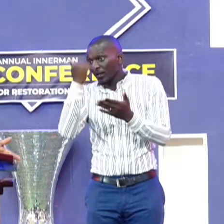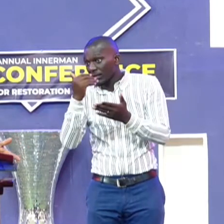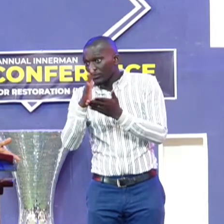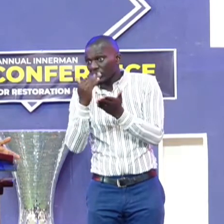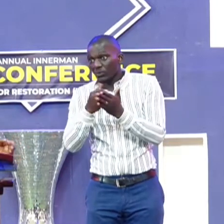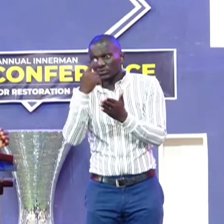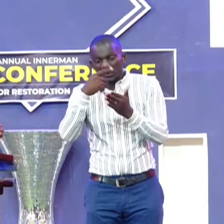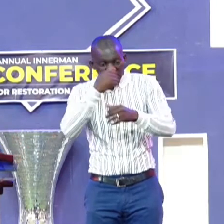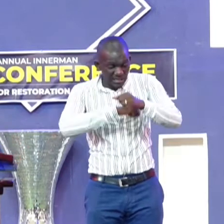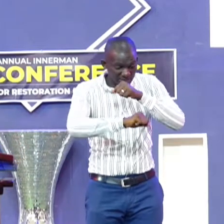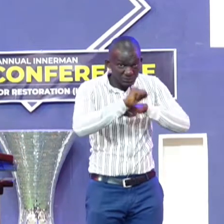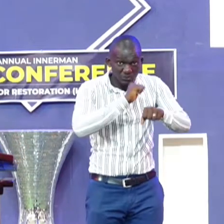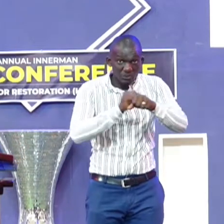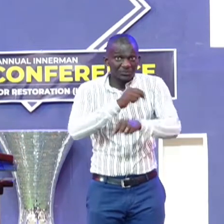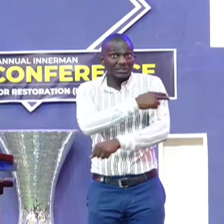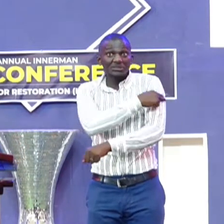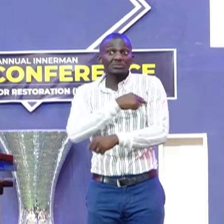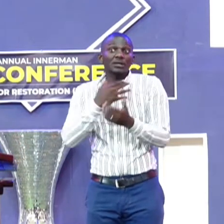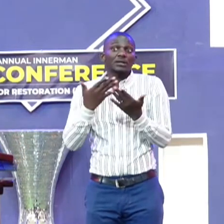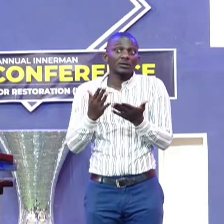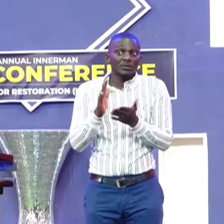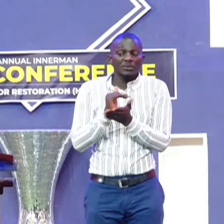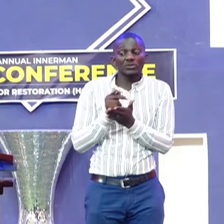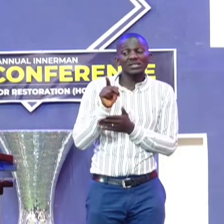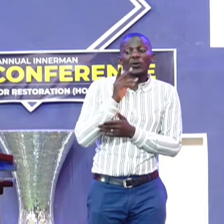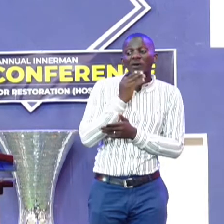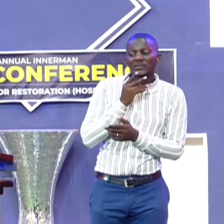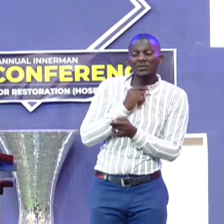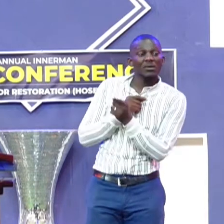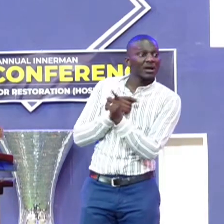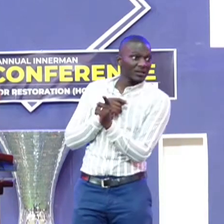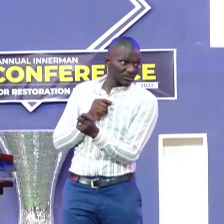because of the outcomes of Ishmael.